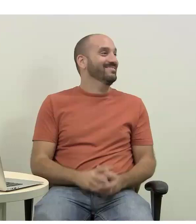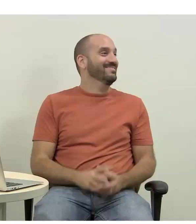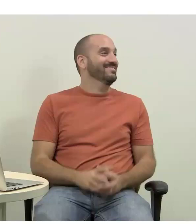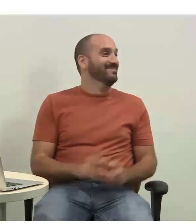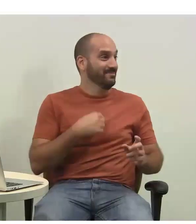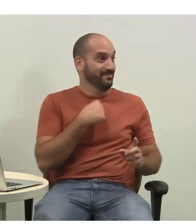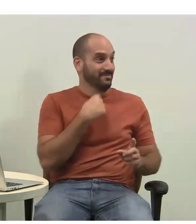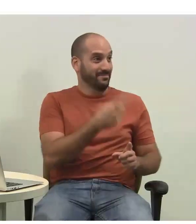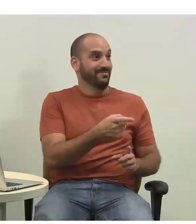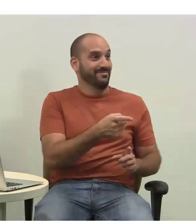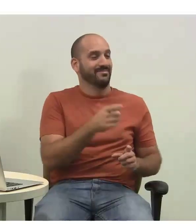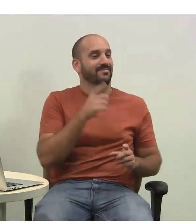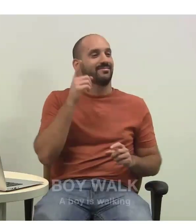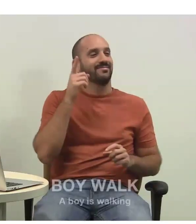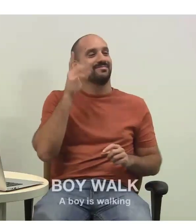here we go.